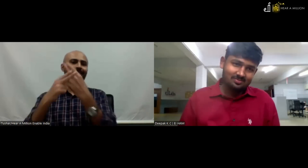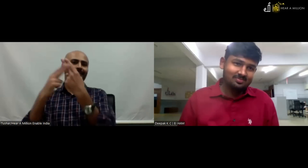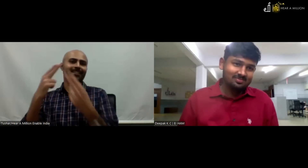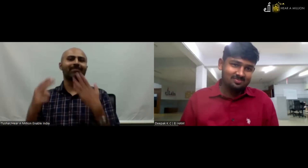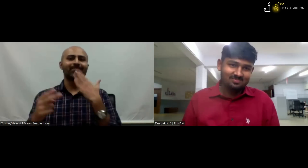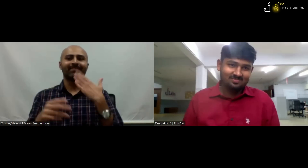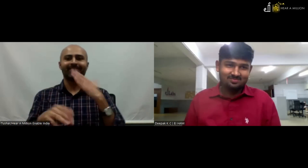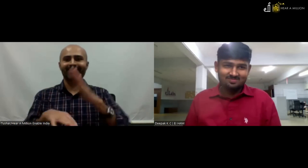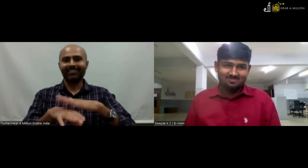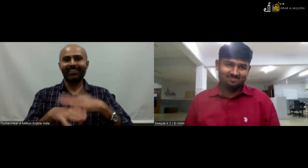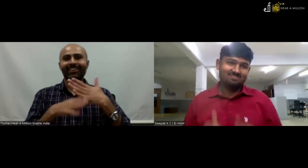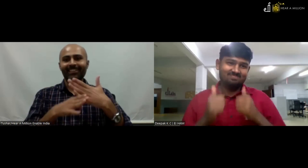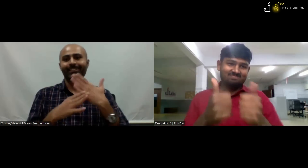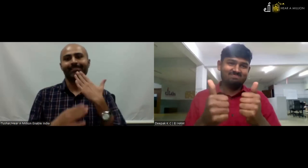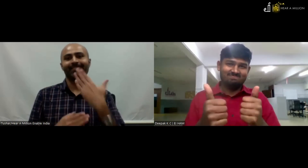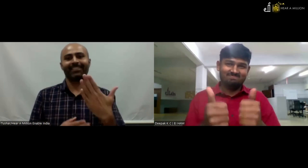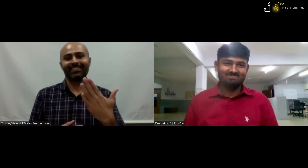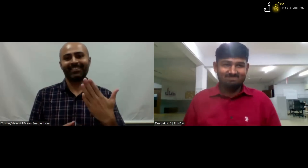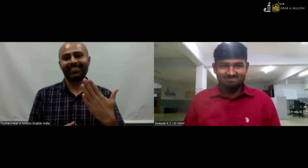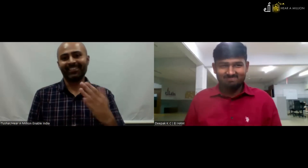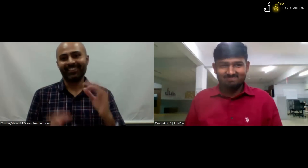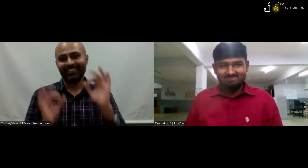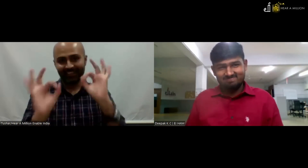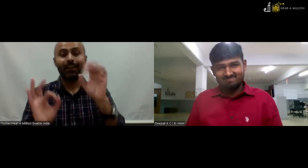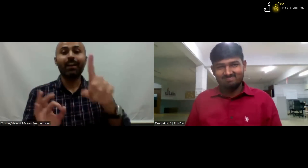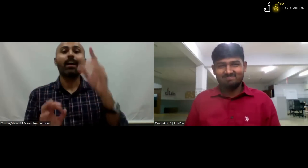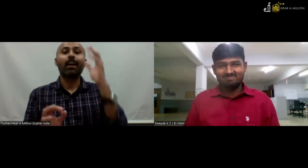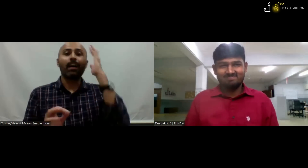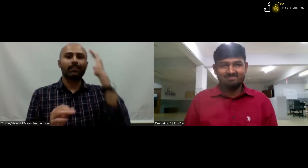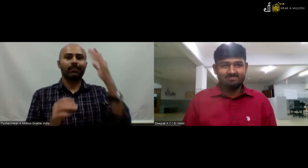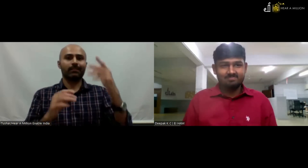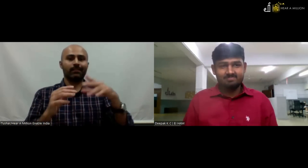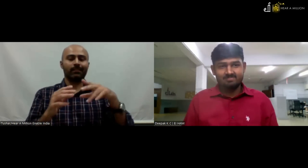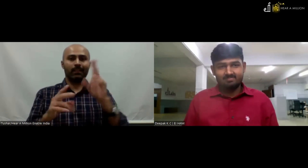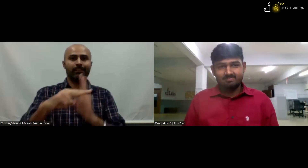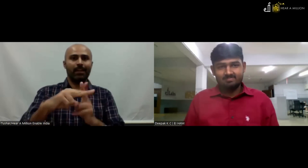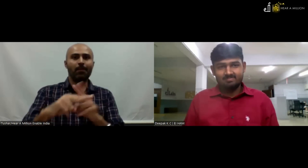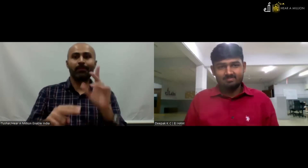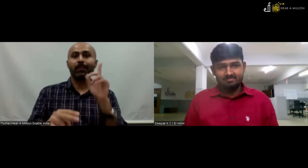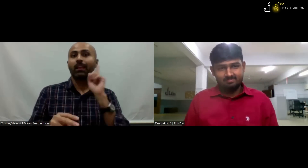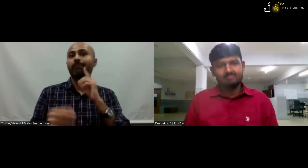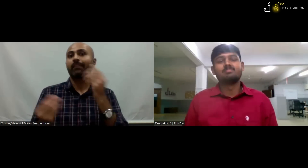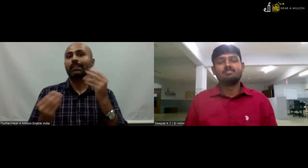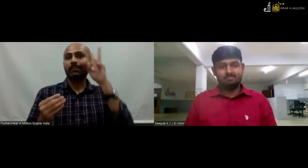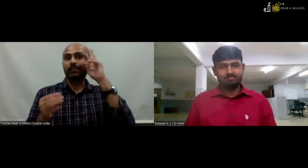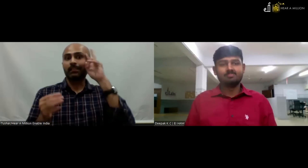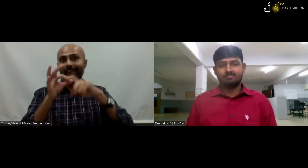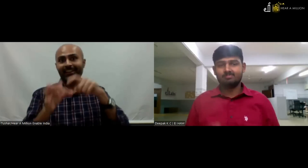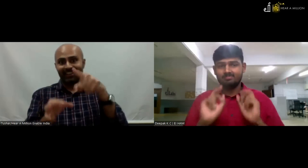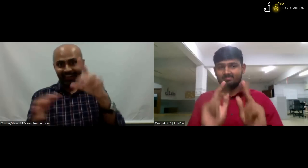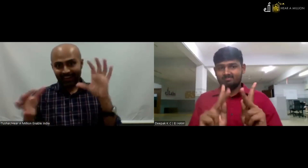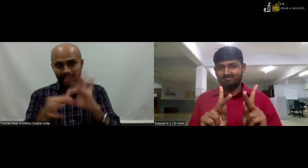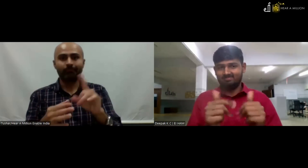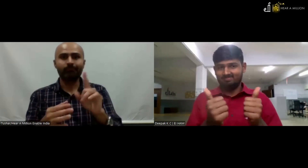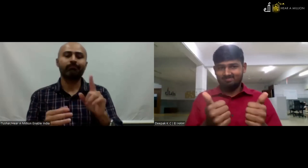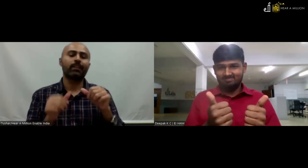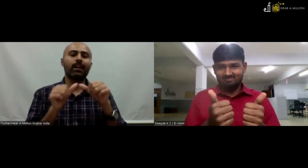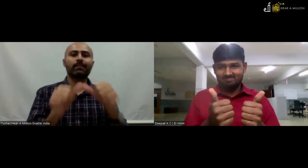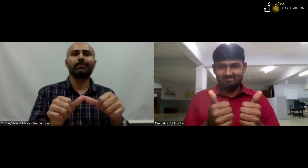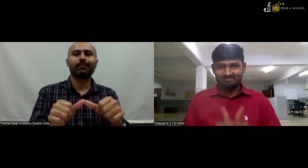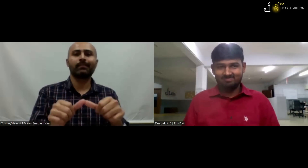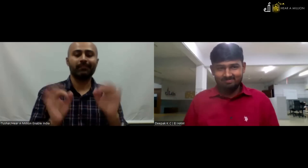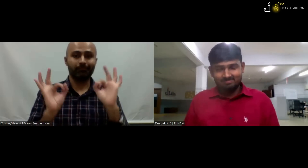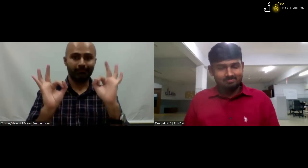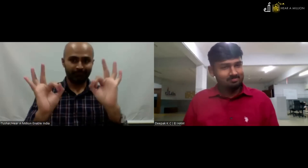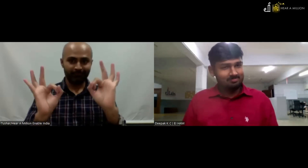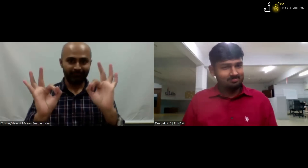steps, 4-step procedure which I had to follow, and I got my license. Thank you so much, Deepak, for sharing your experiences